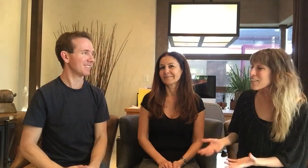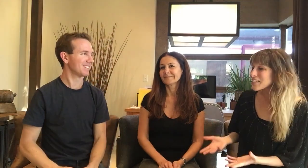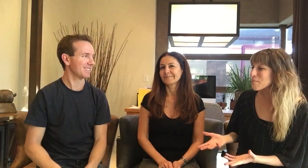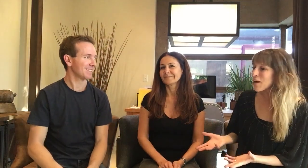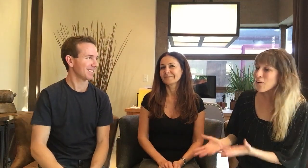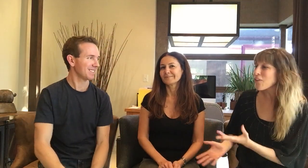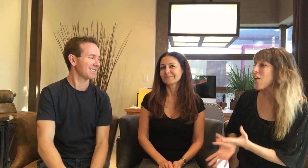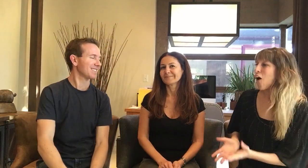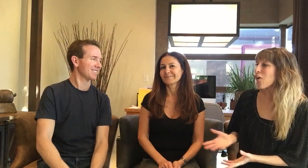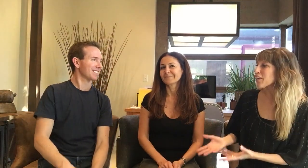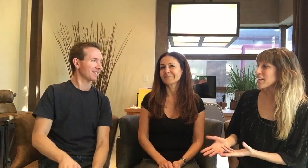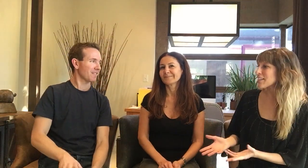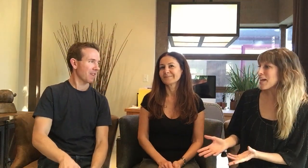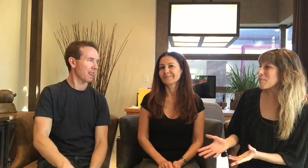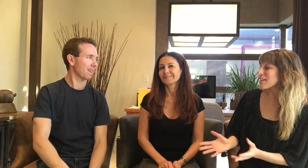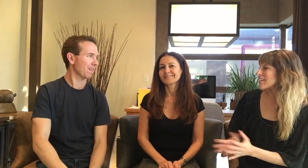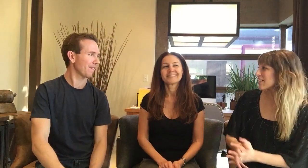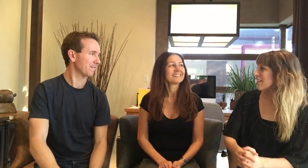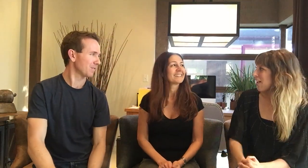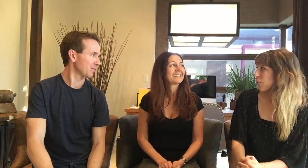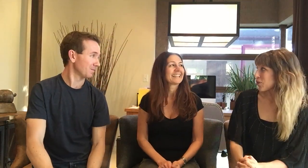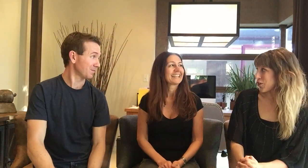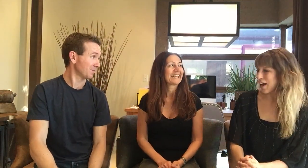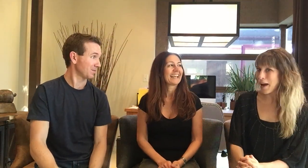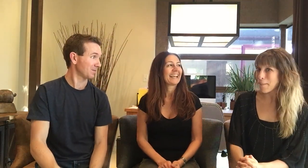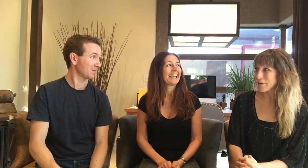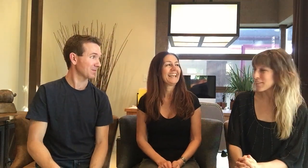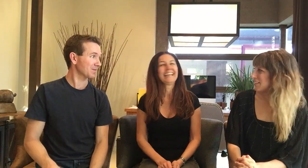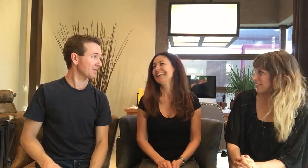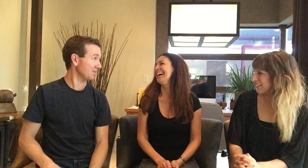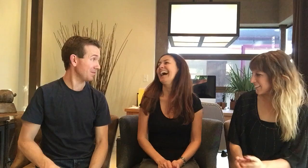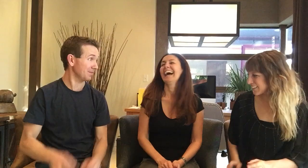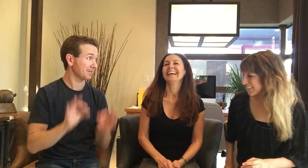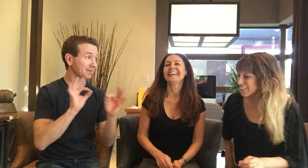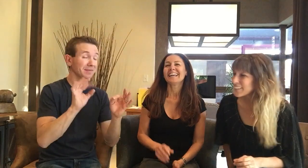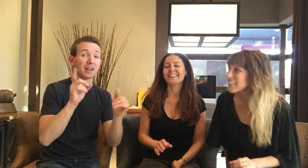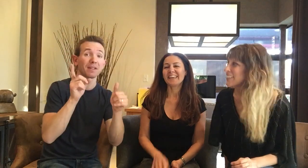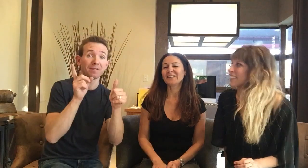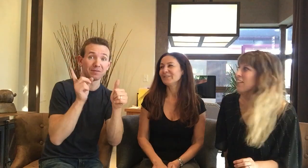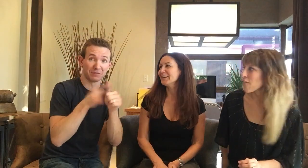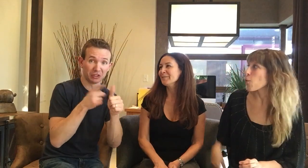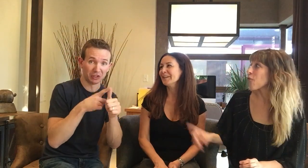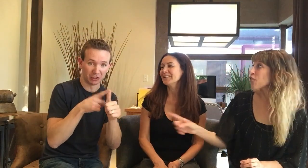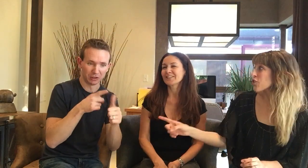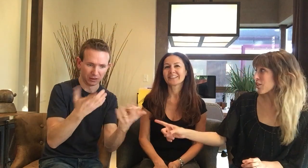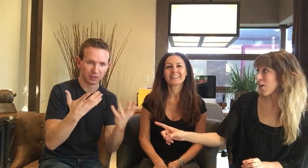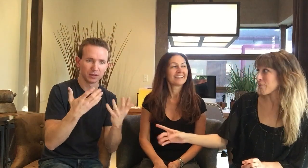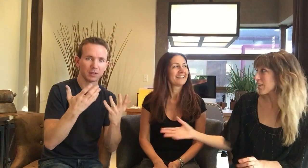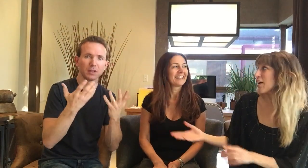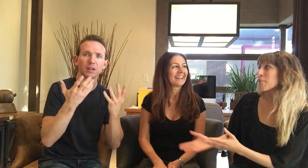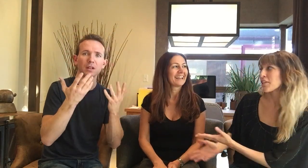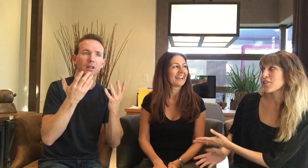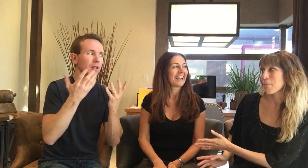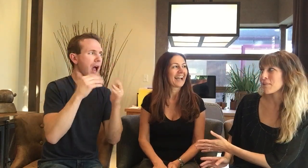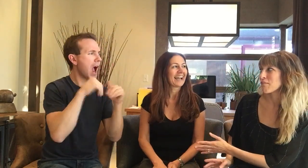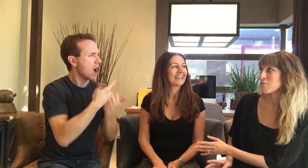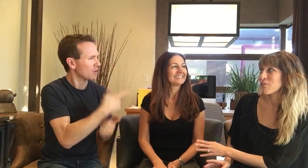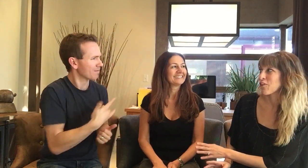us about all the excitement with your app. Thank you very Well, much. first of all, I'm gonna jump in before